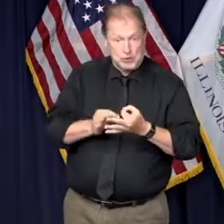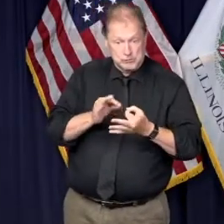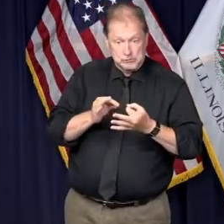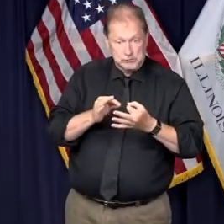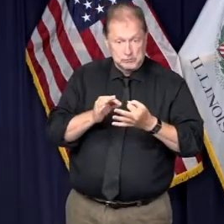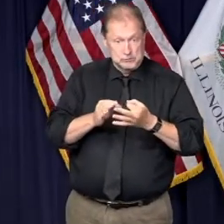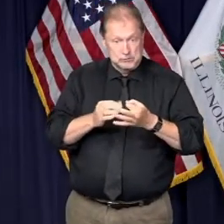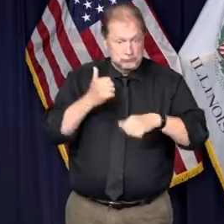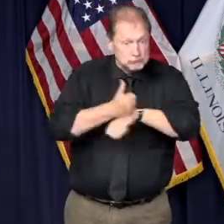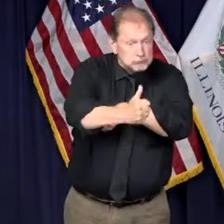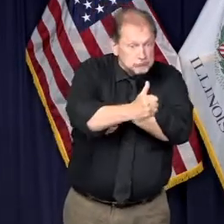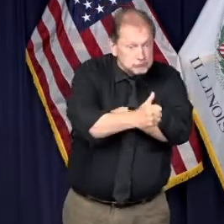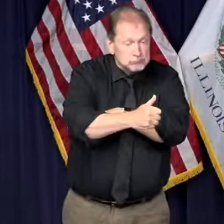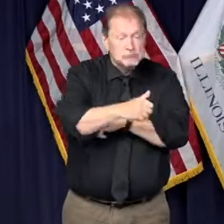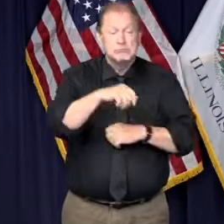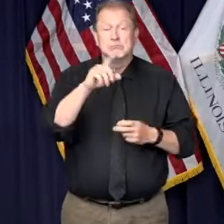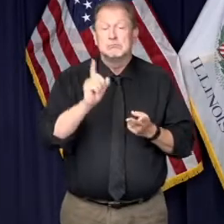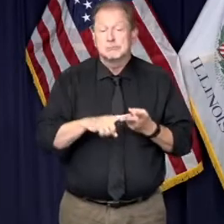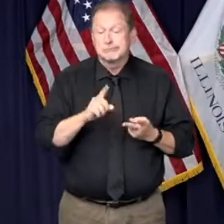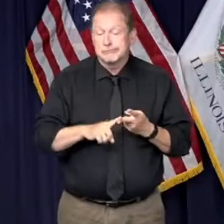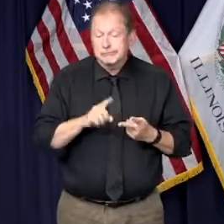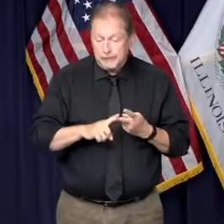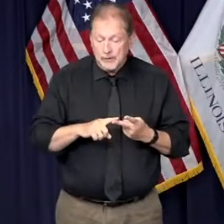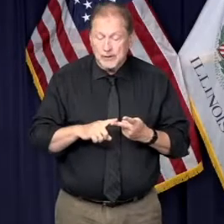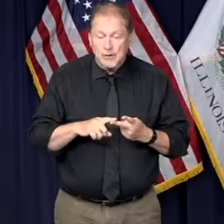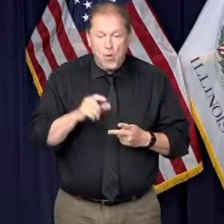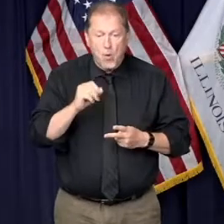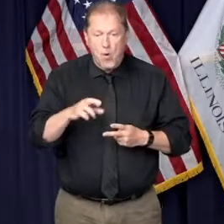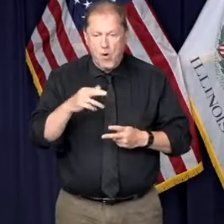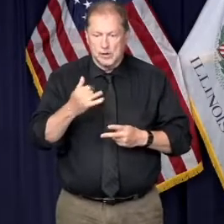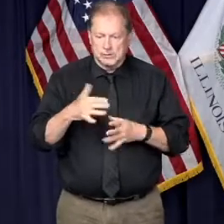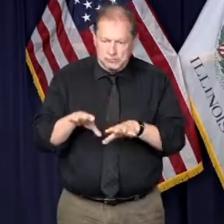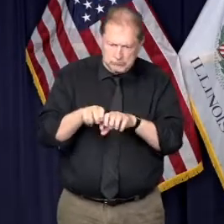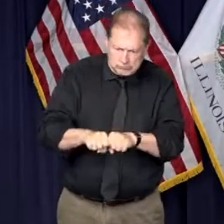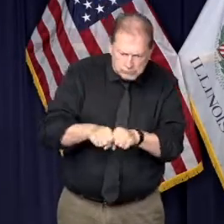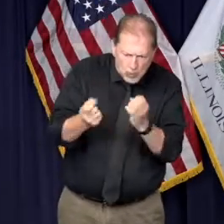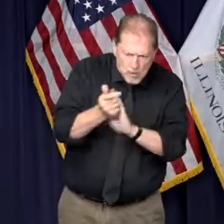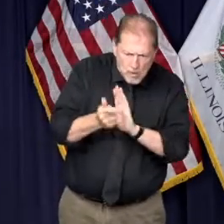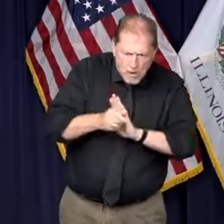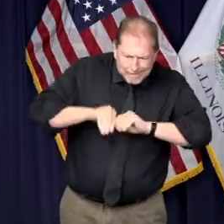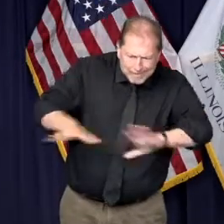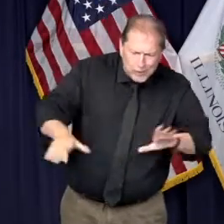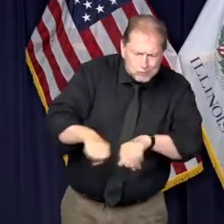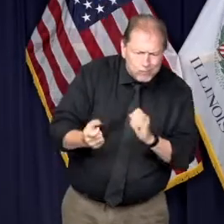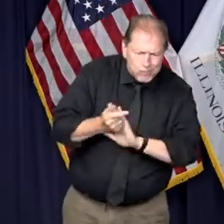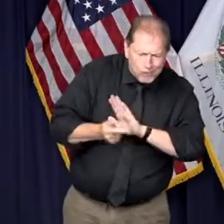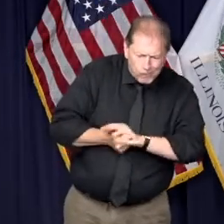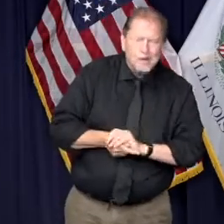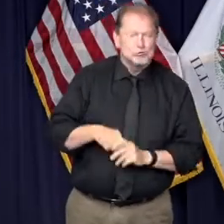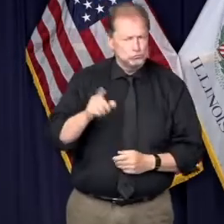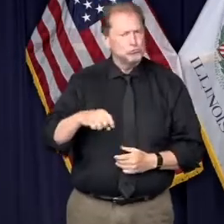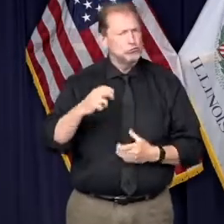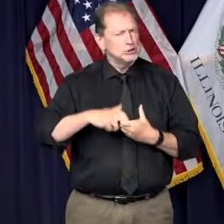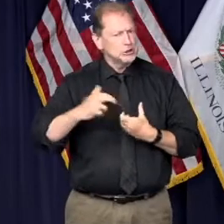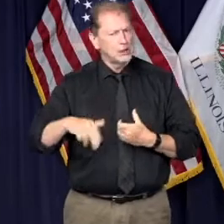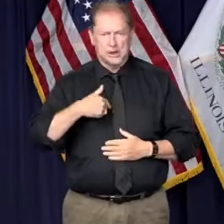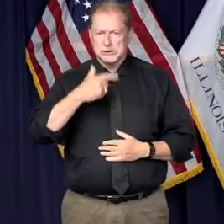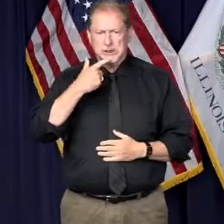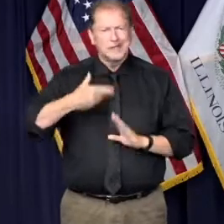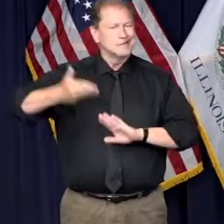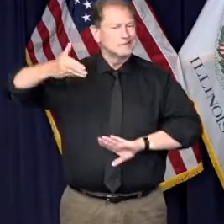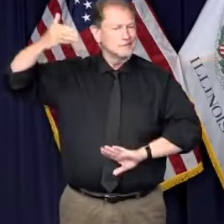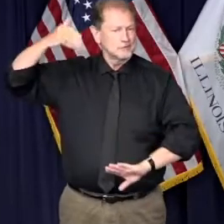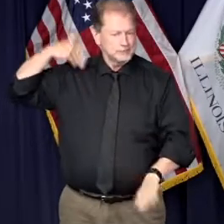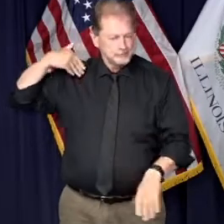step down from their positions or to resign. So I you know, have said the same thing differently, I guess,